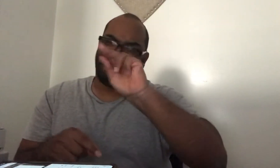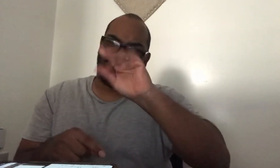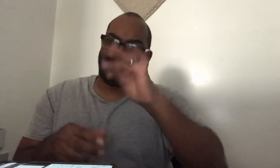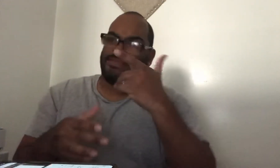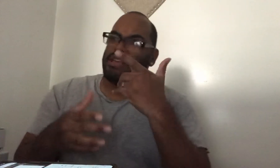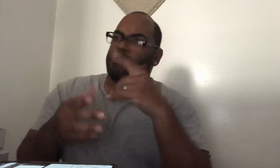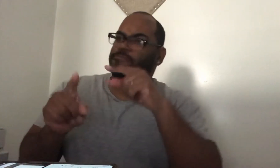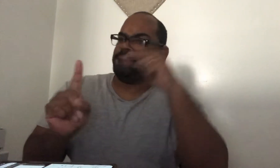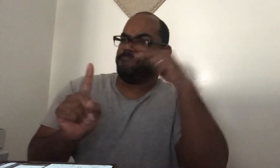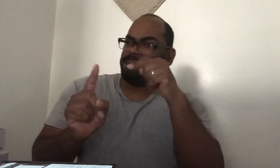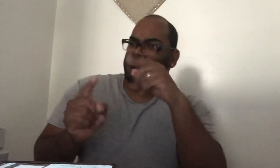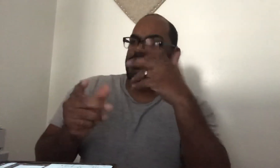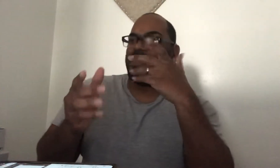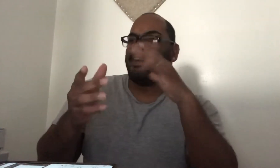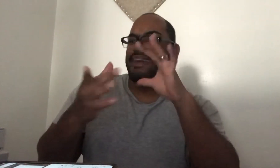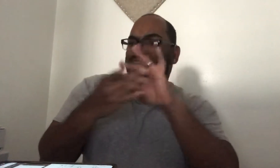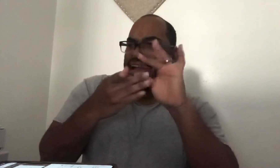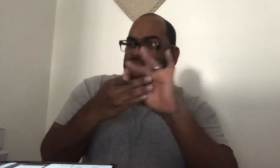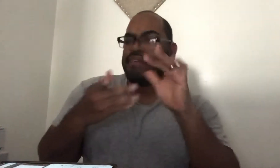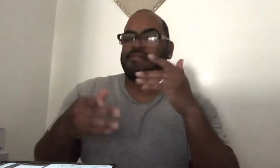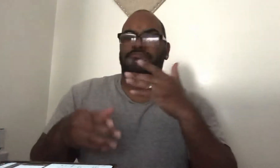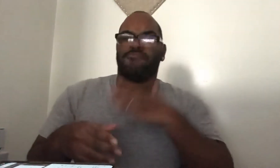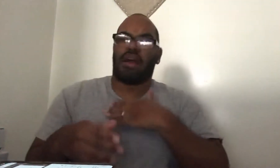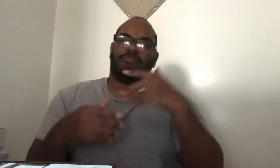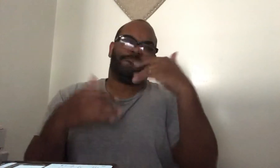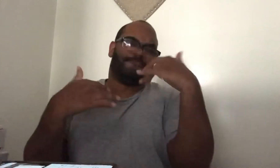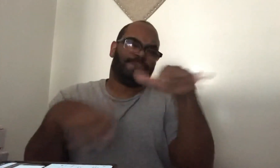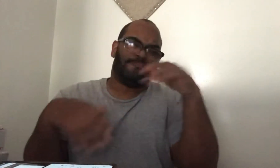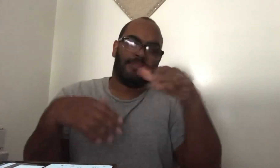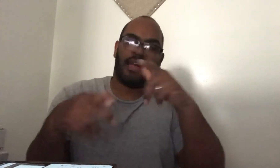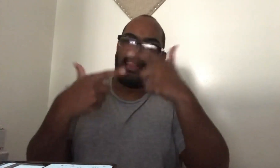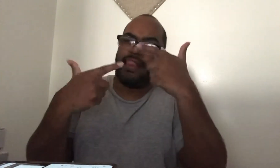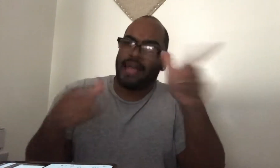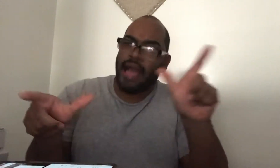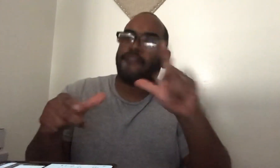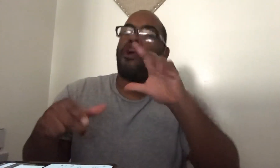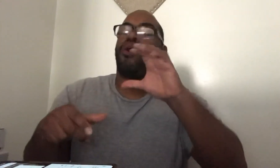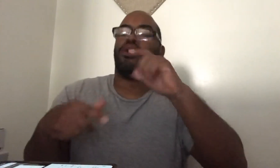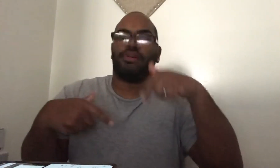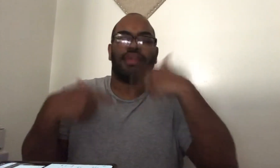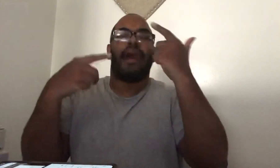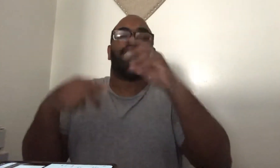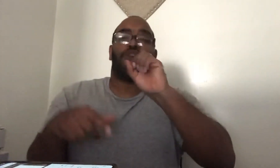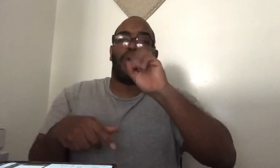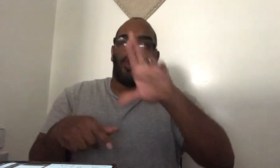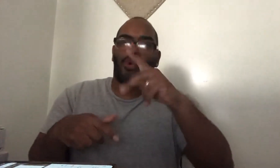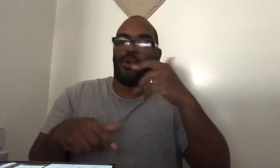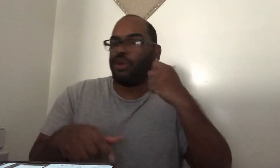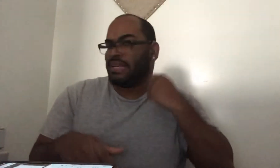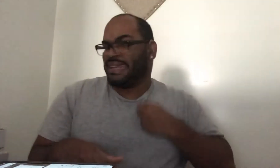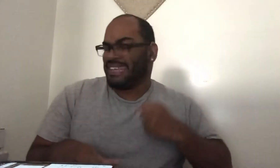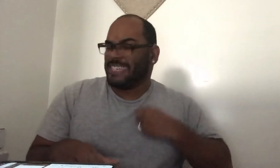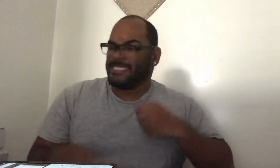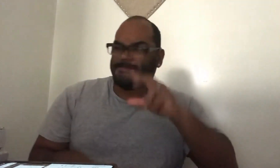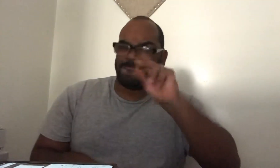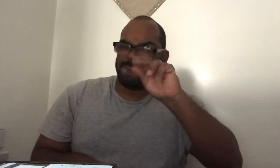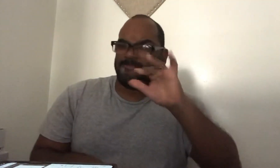about gangs. A thesis statement also has a point of view in it. For some people, it's helpful to think about that as an